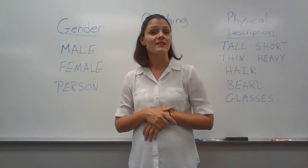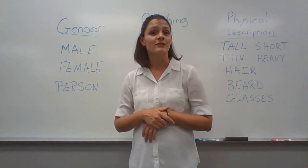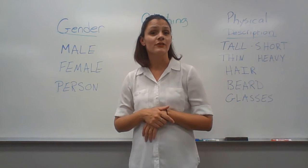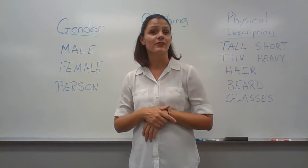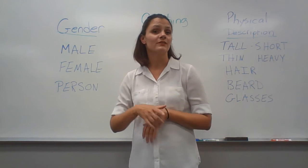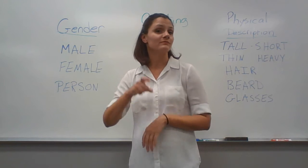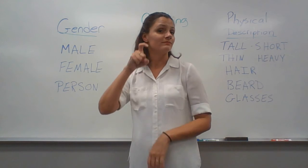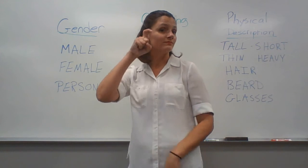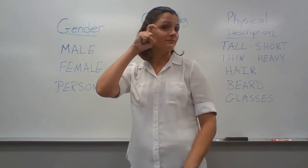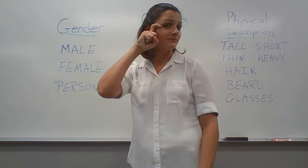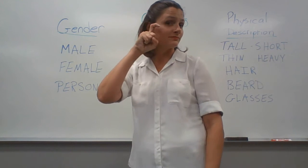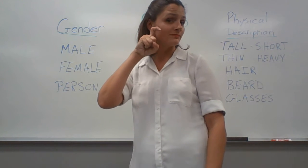gender.